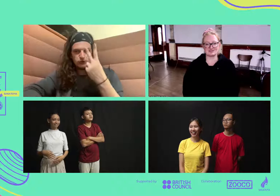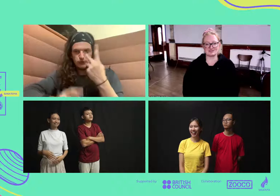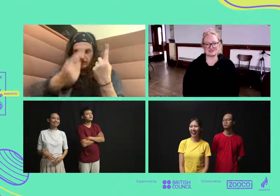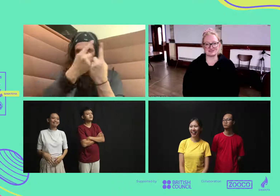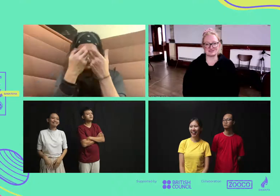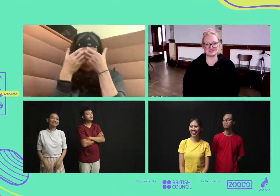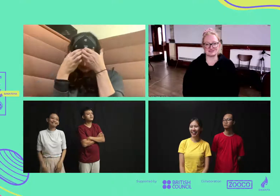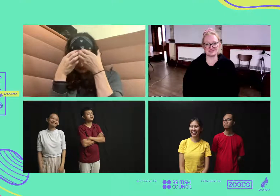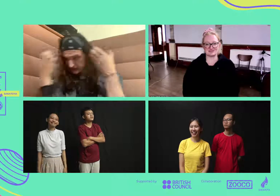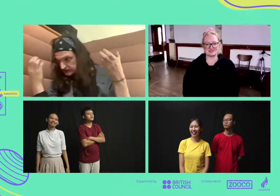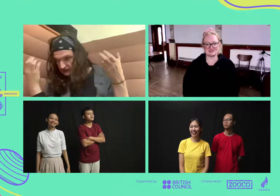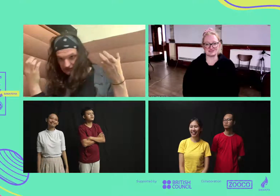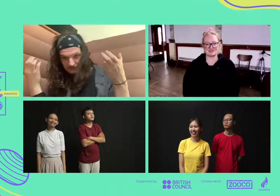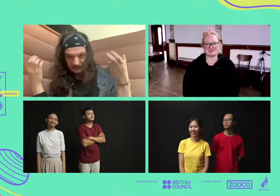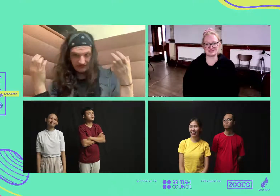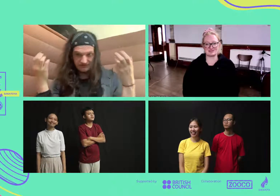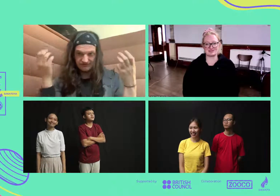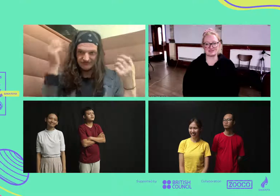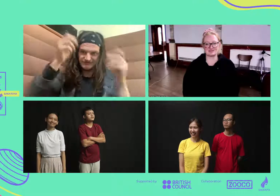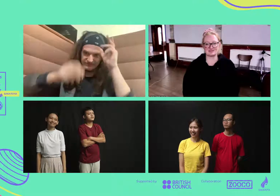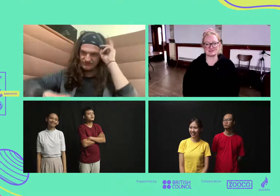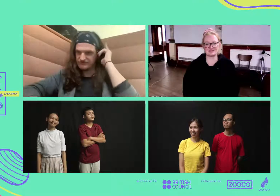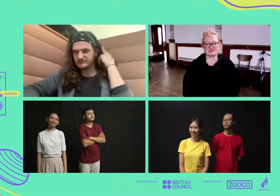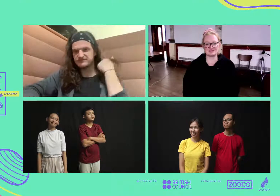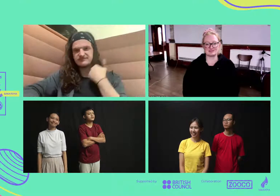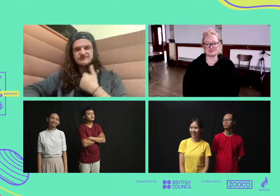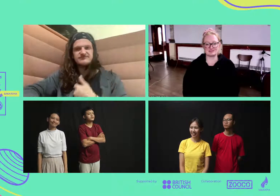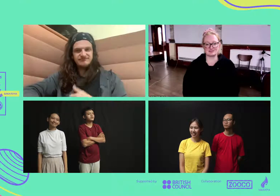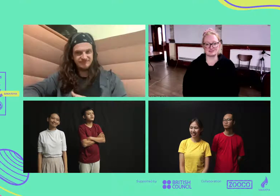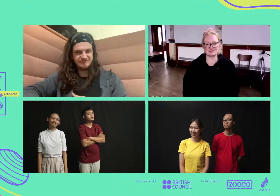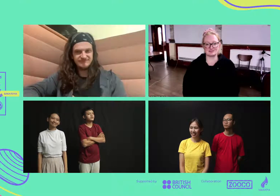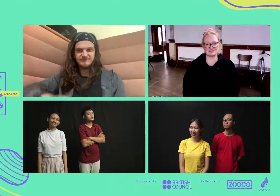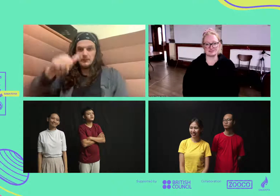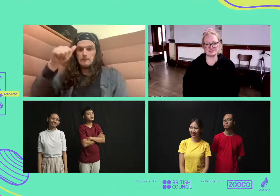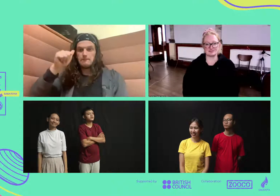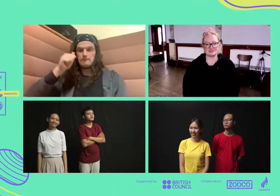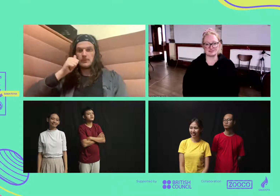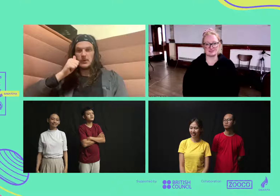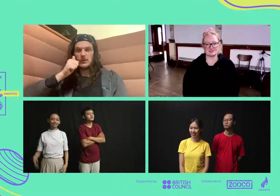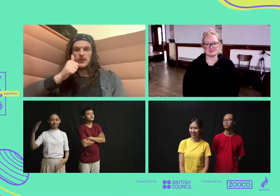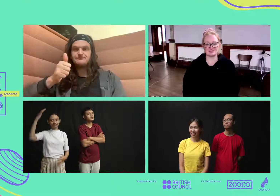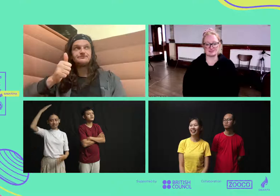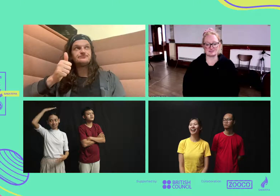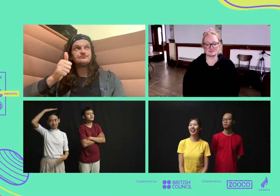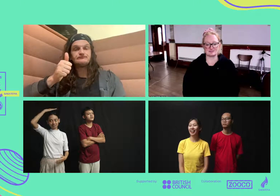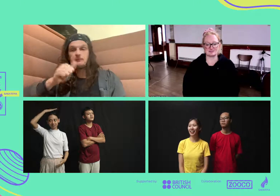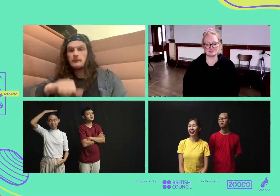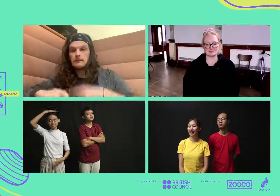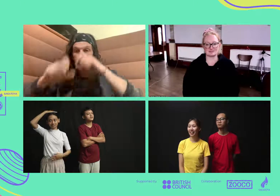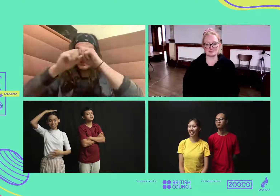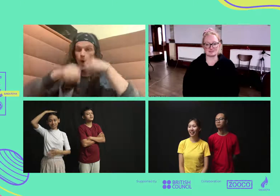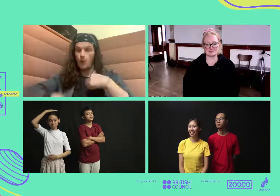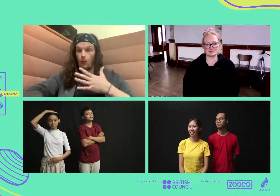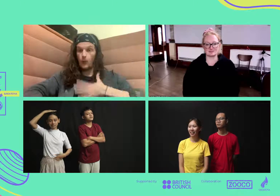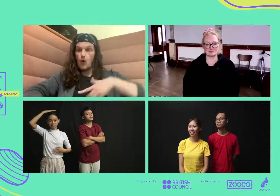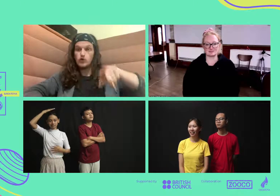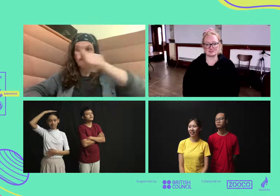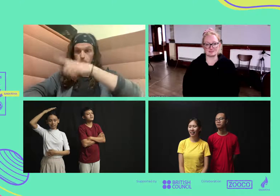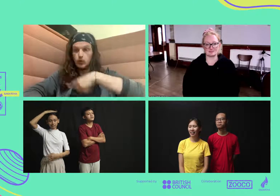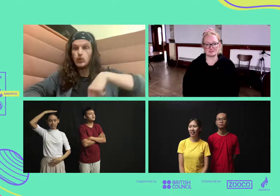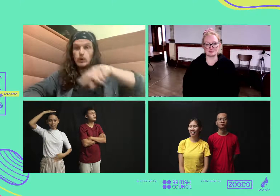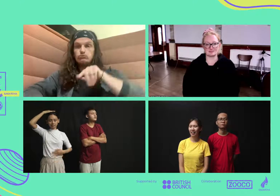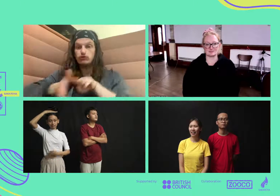it's a representation of how difficult it is, because you're doing two things at once and your brain is trying to work out how to do them both at the same